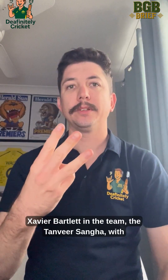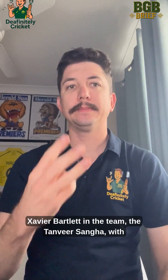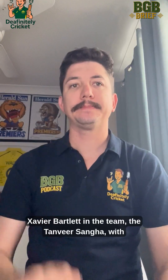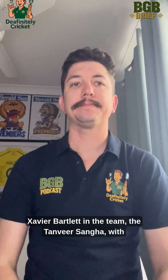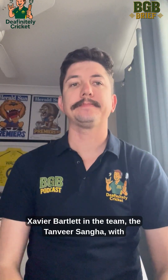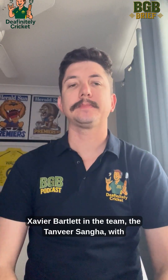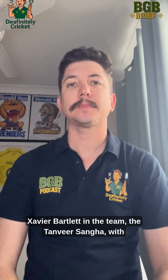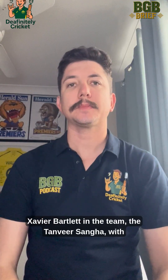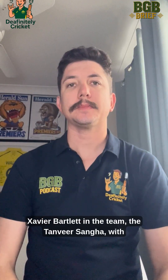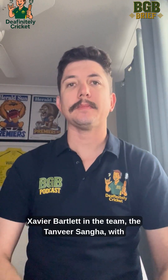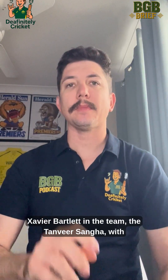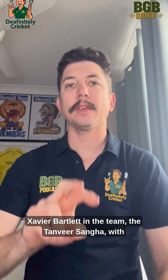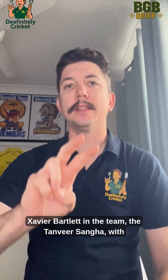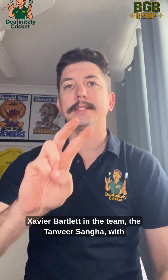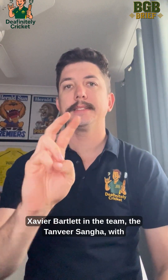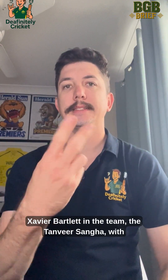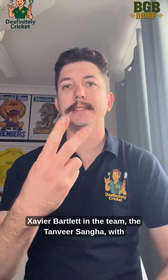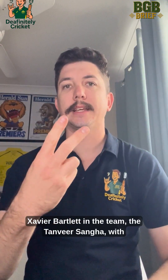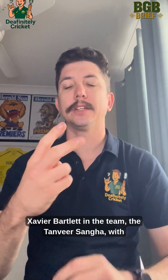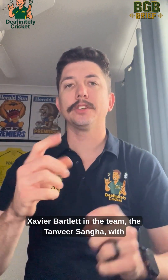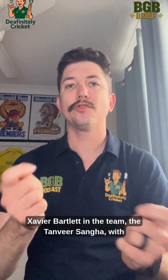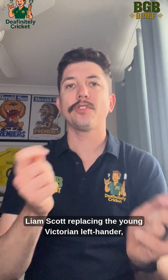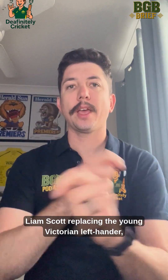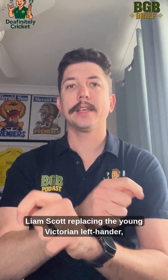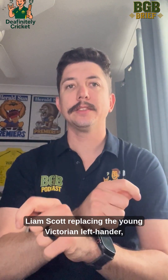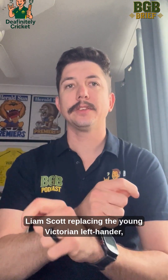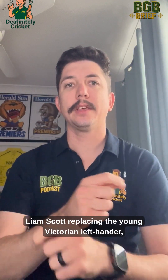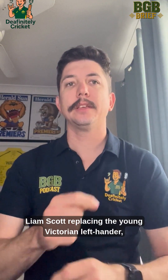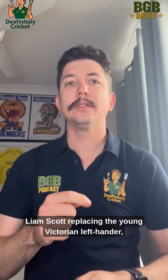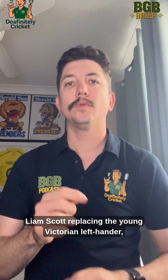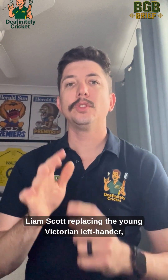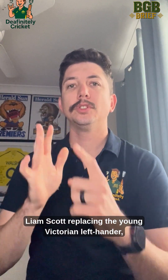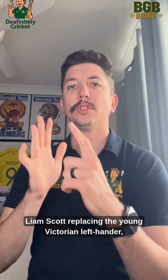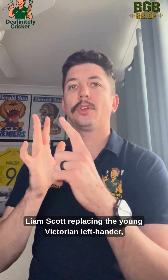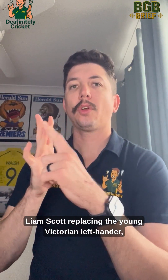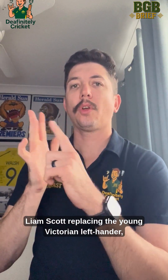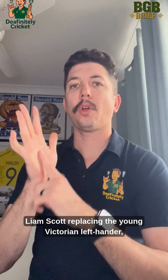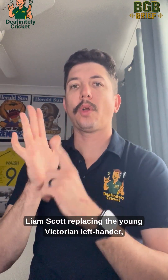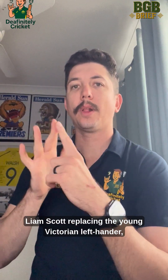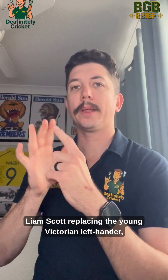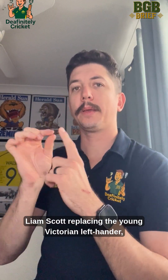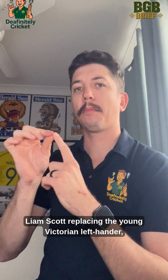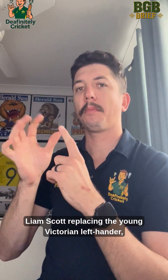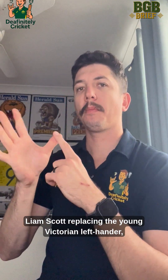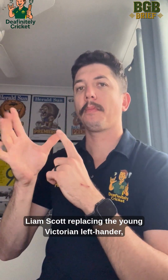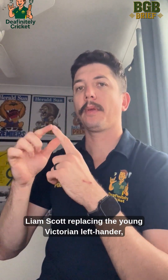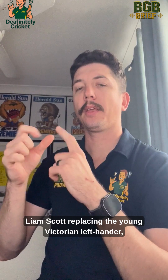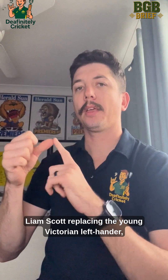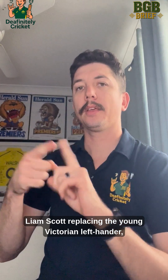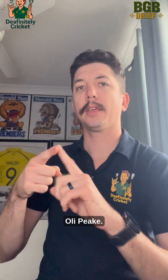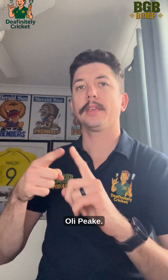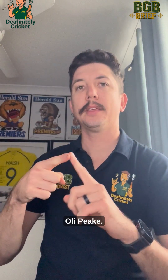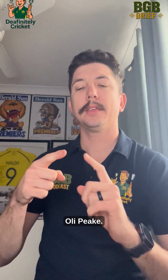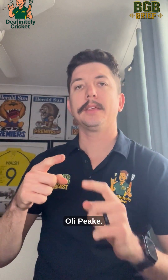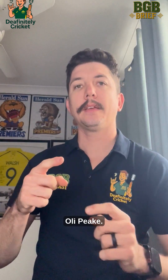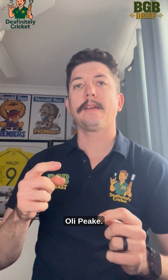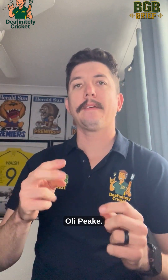the team for Tanveer Sangha, with Liam Scott replacing the young Victorian left-hander Ollie